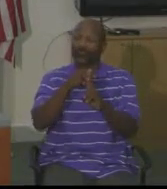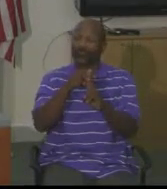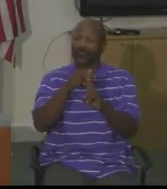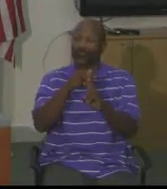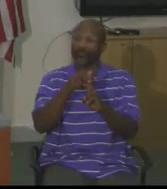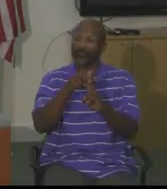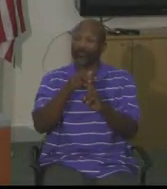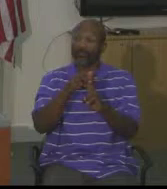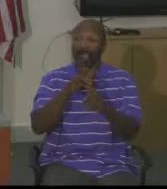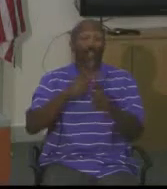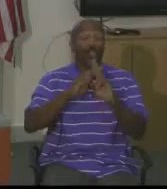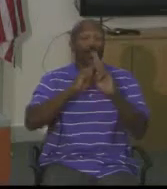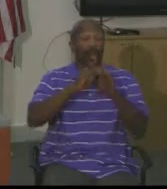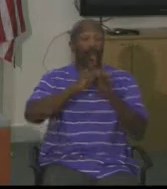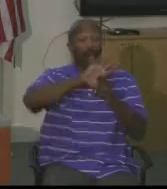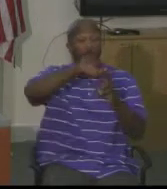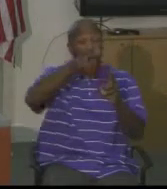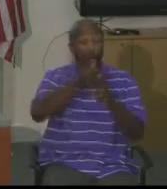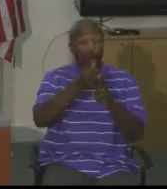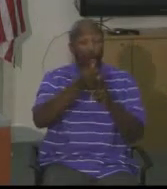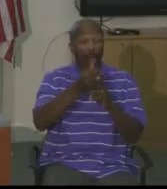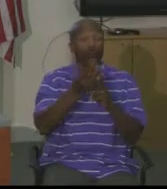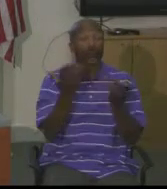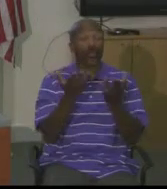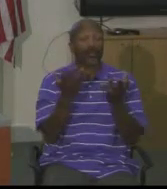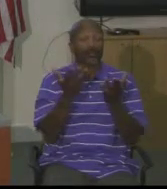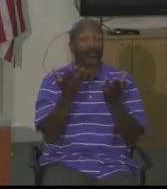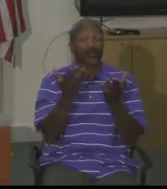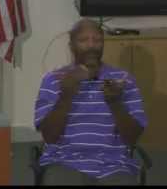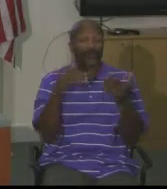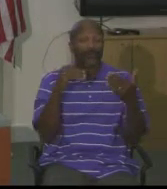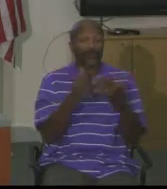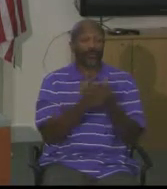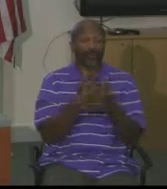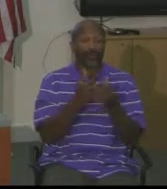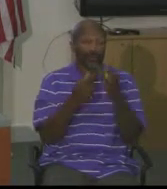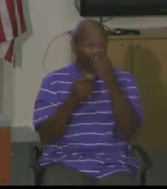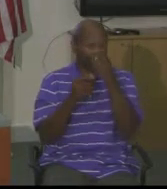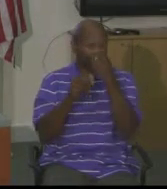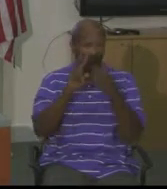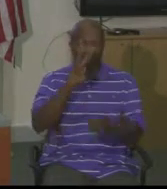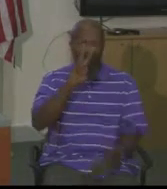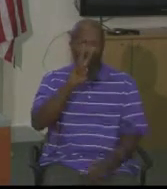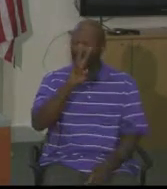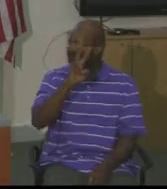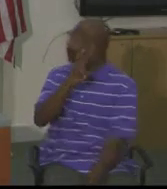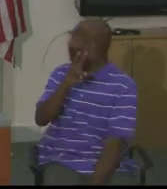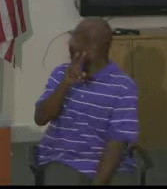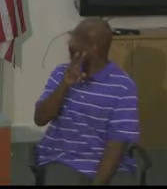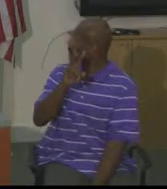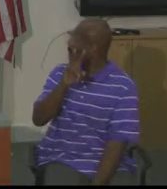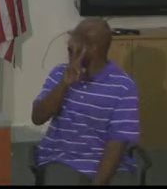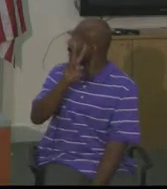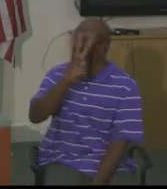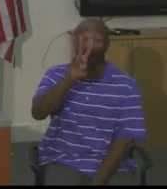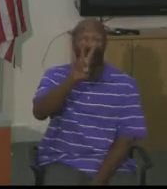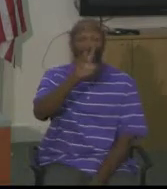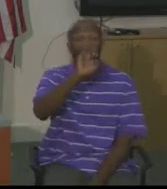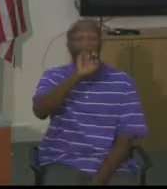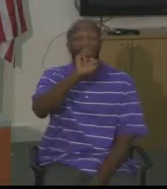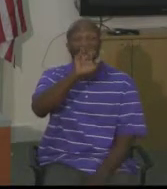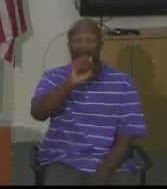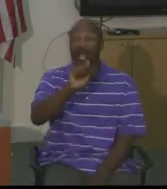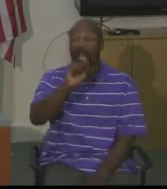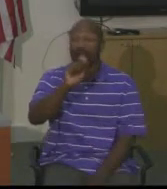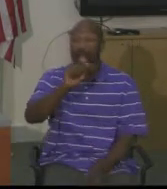and then call the overall system Visa Local Bus. So Visa Local Bus